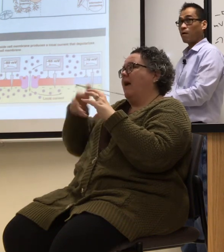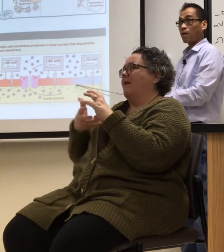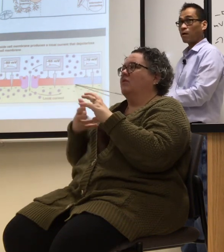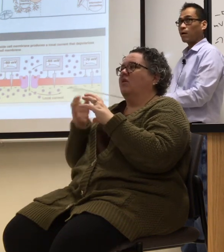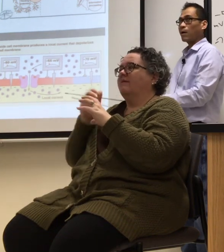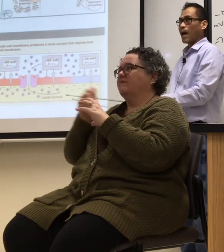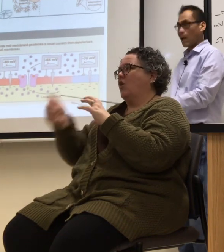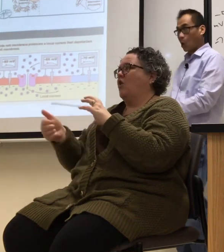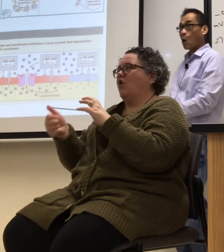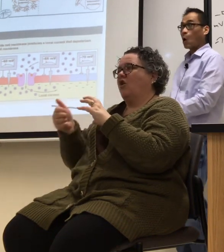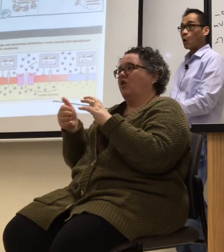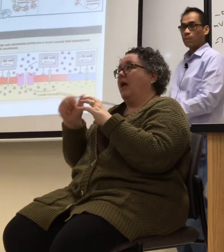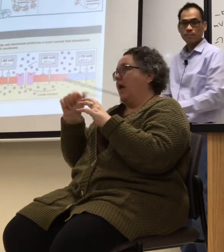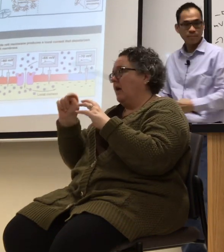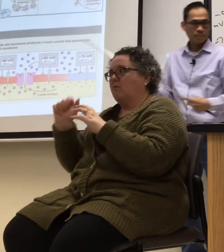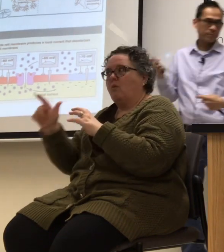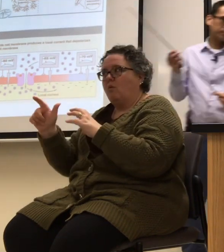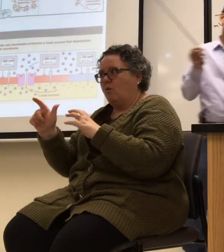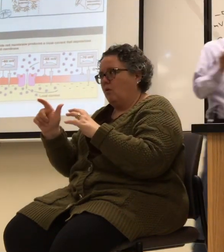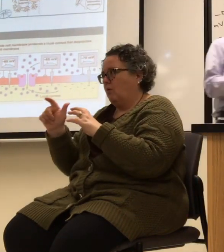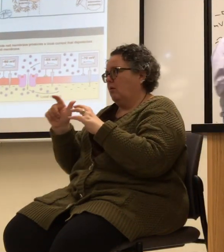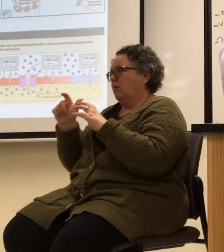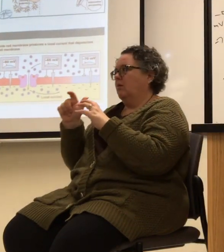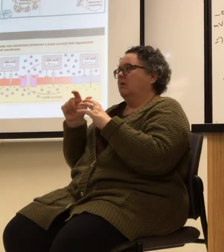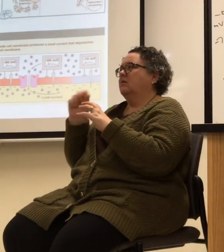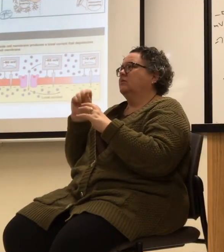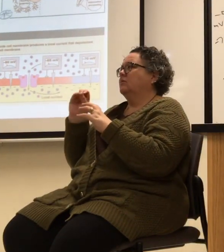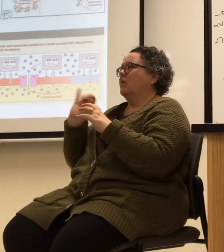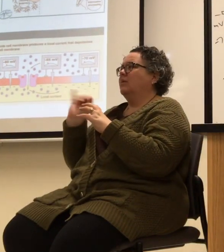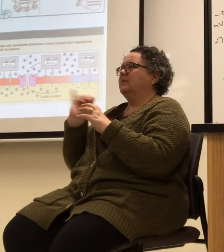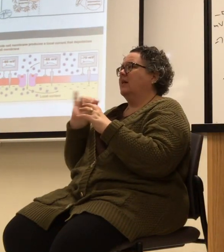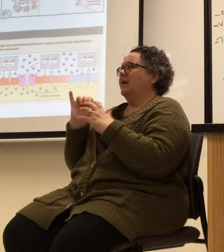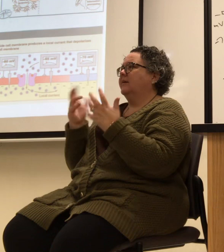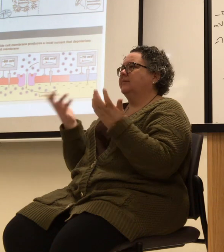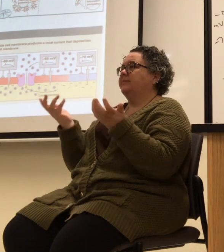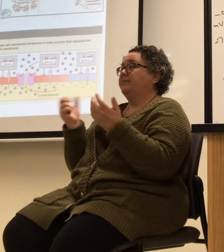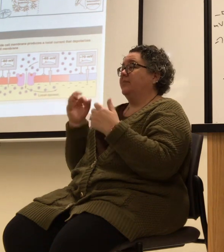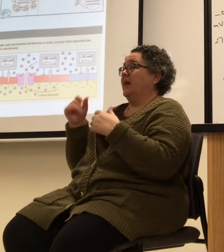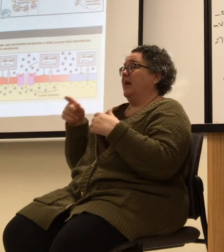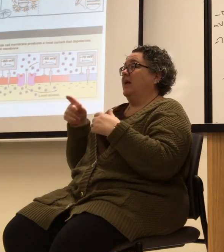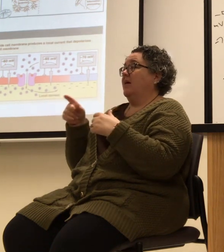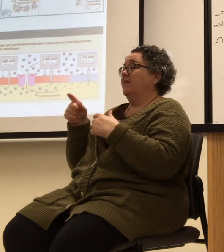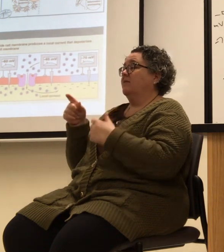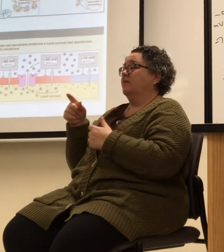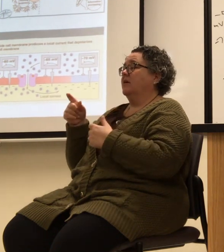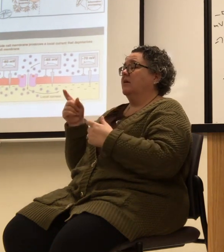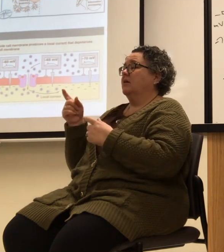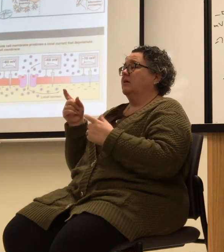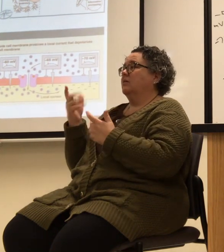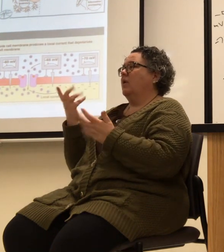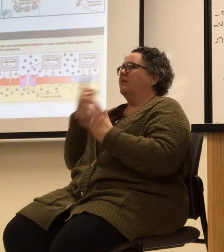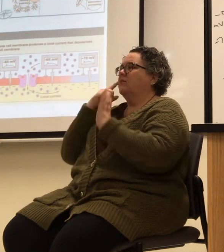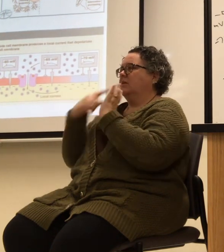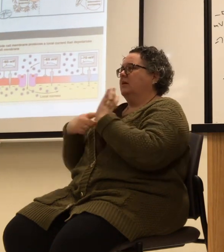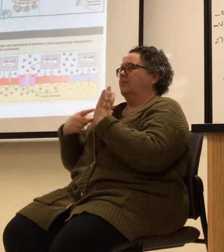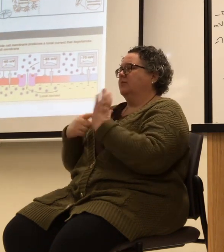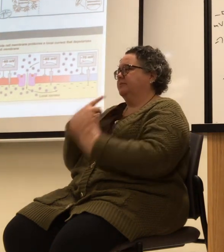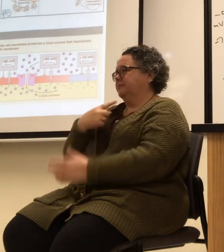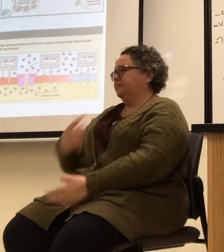very far at all. So it's like, if you go from, well, let's look at it